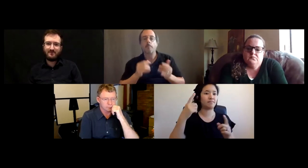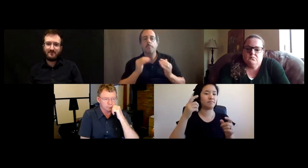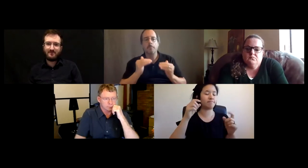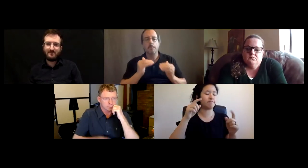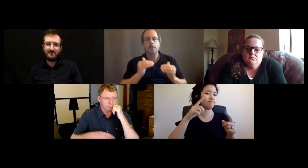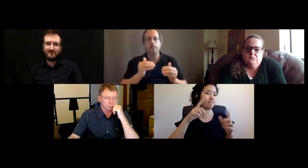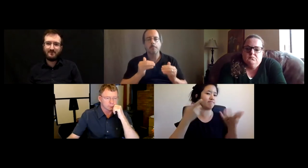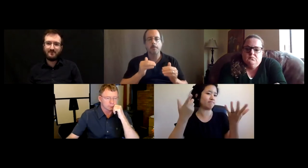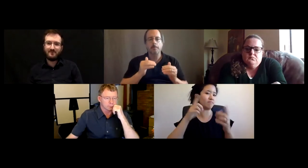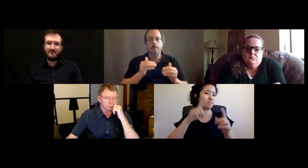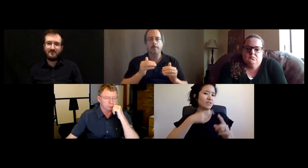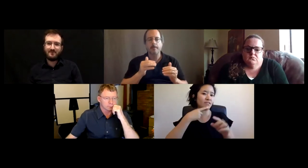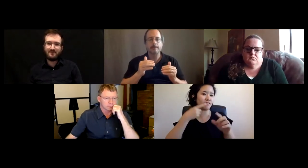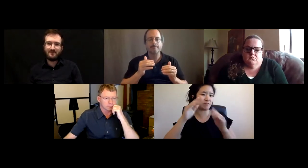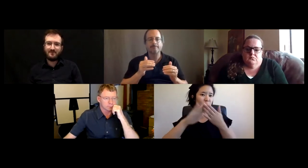What I'm seeing are patterns.